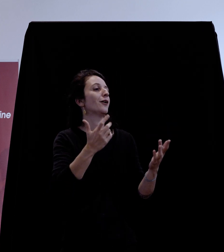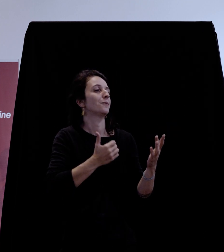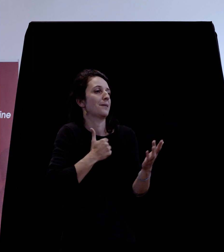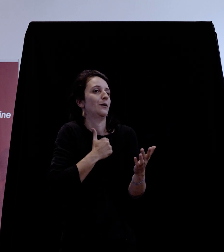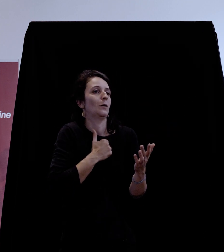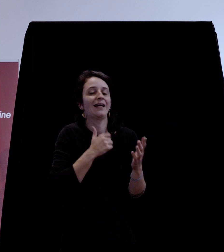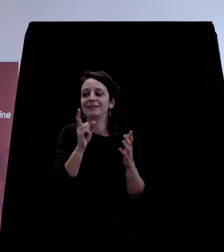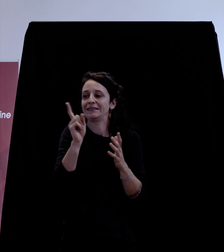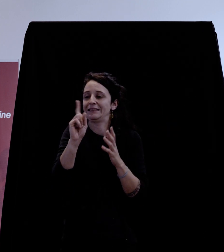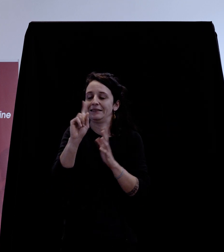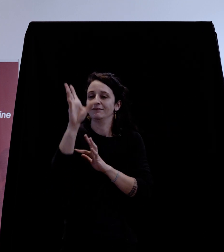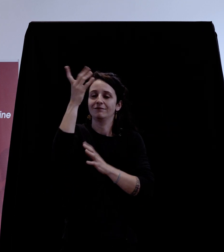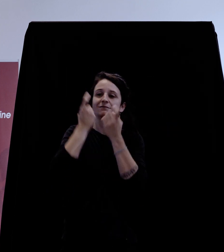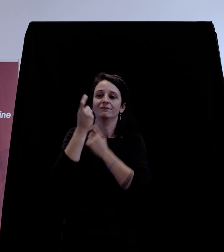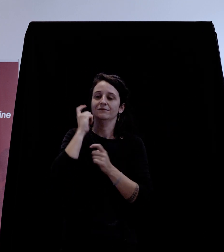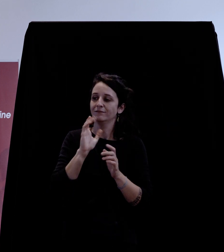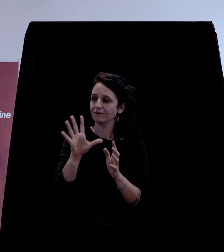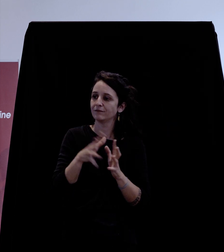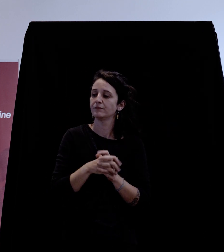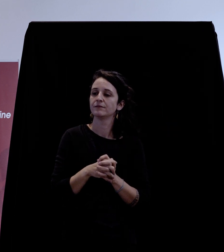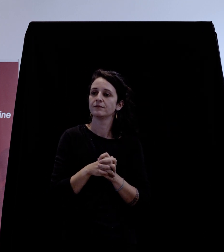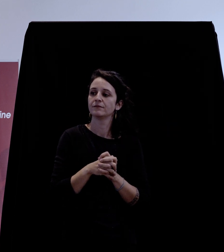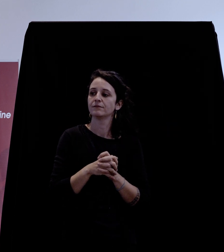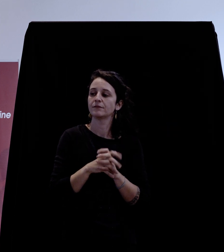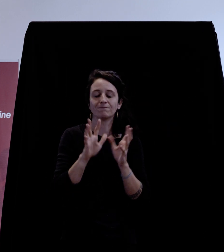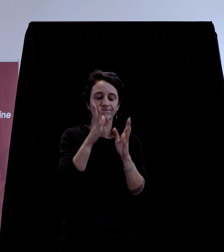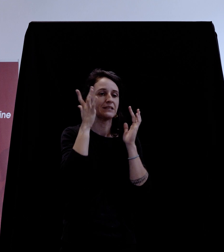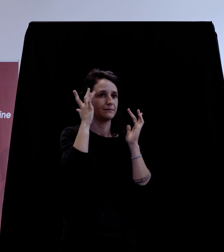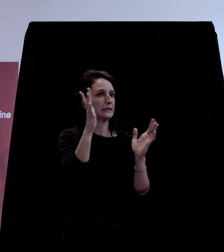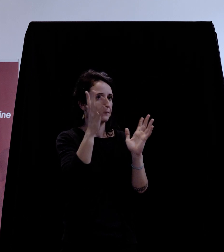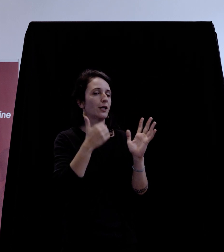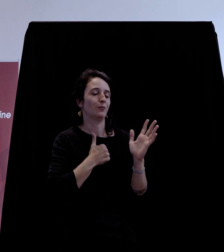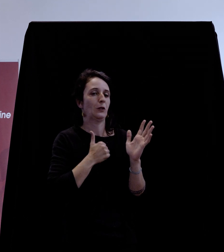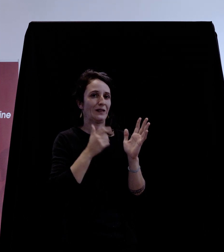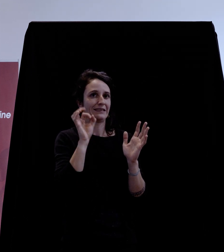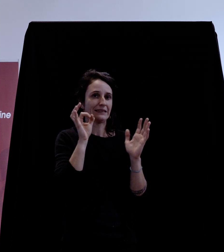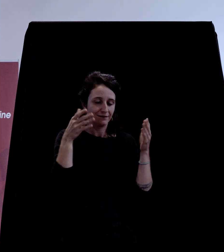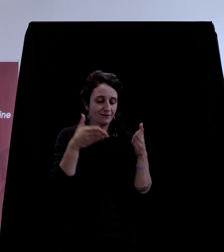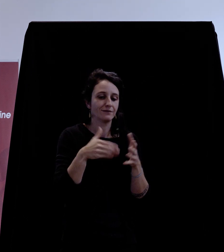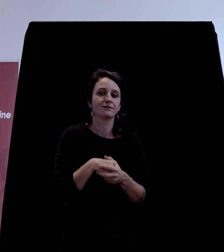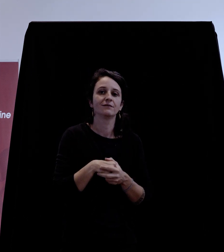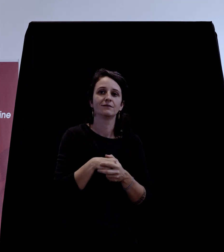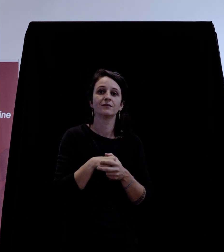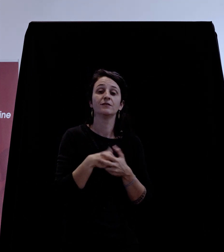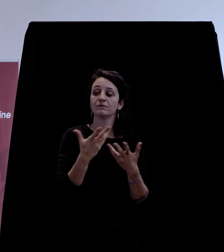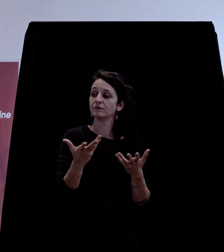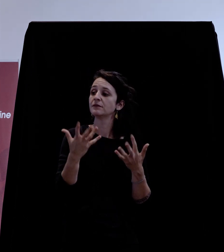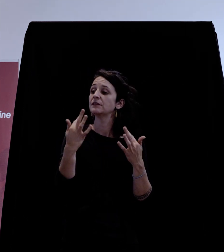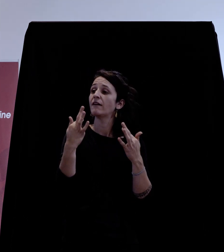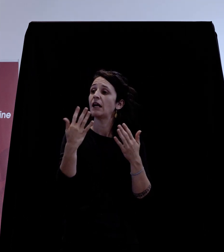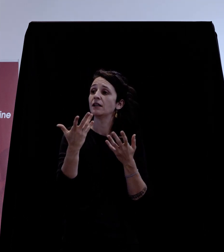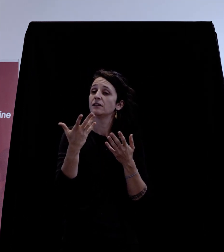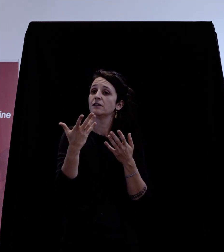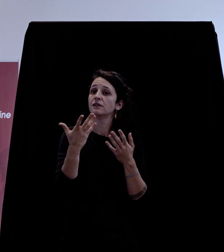Don't do that. All right, life experiences. You know, even prenatally, right? They've got charge. They're